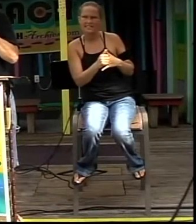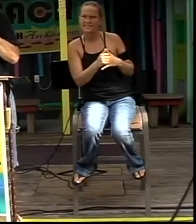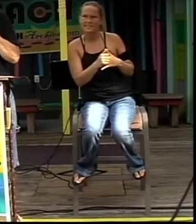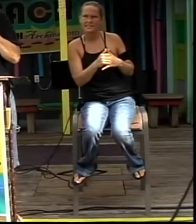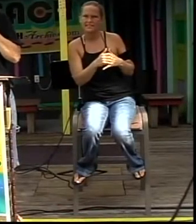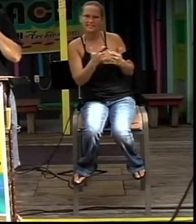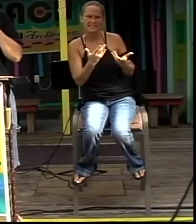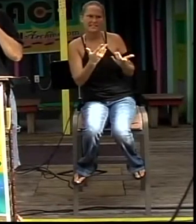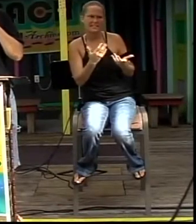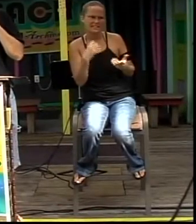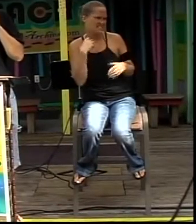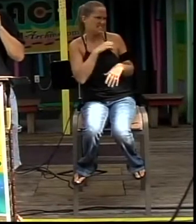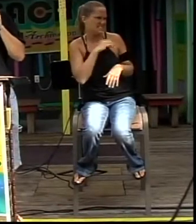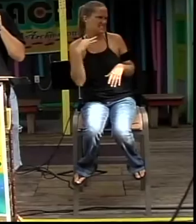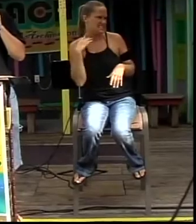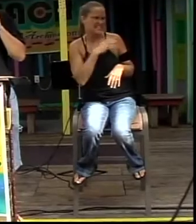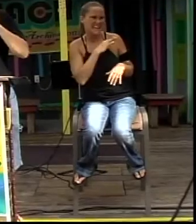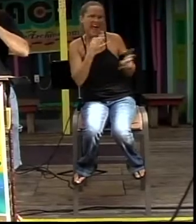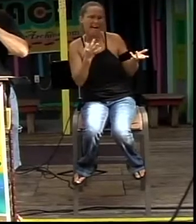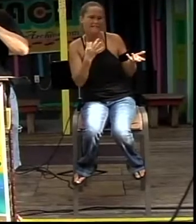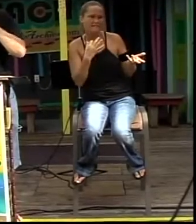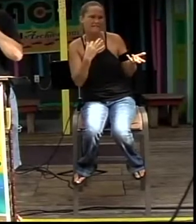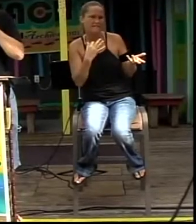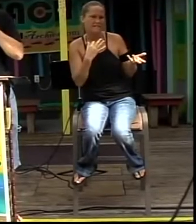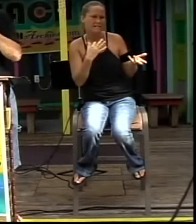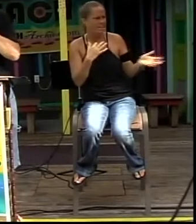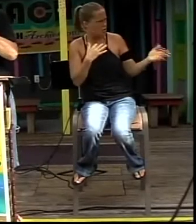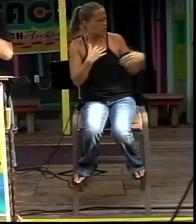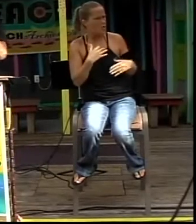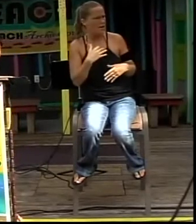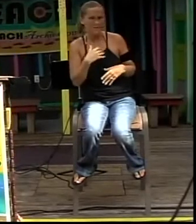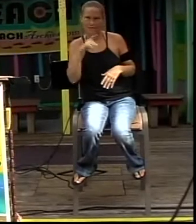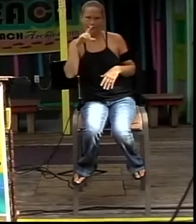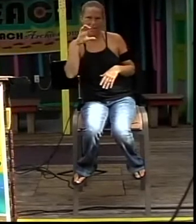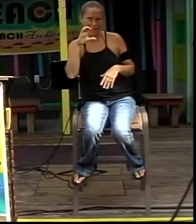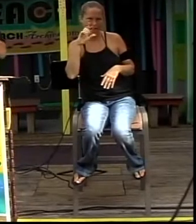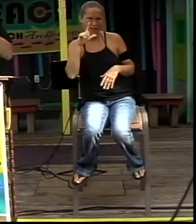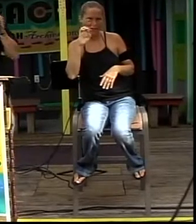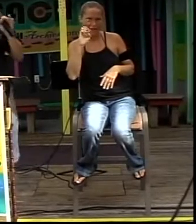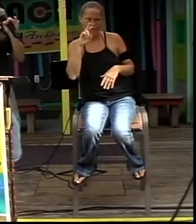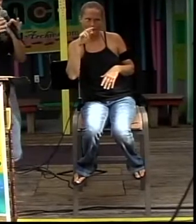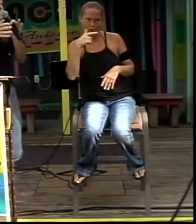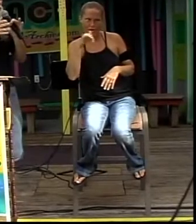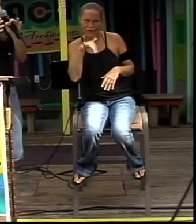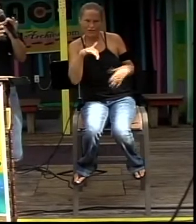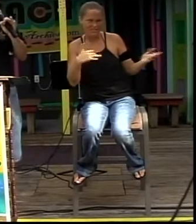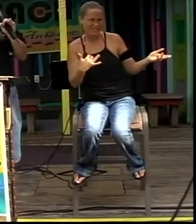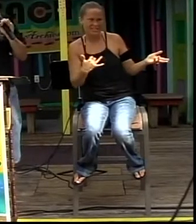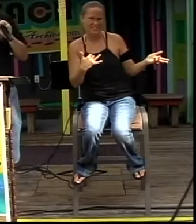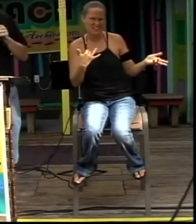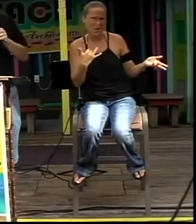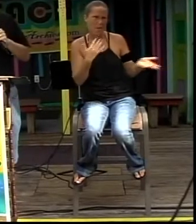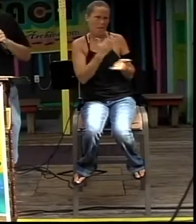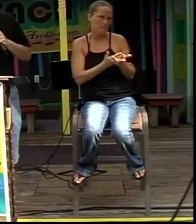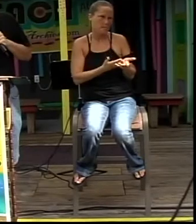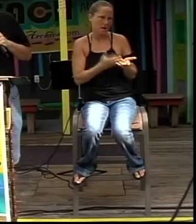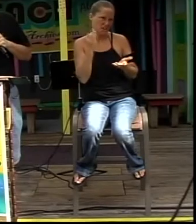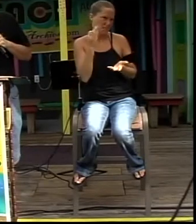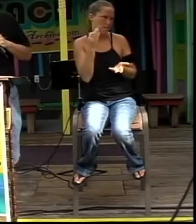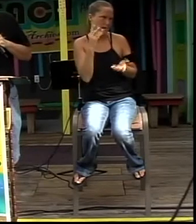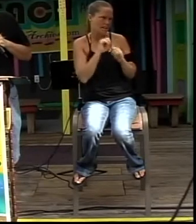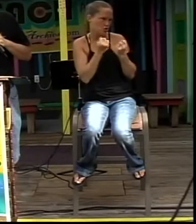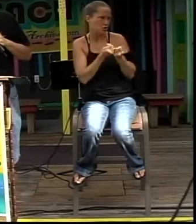yeah. Okay, well, we'd like you to come on as clergy. Well, I've never done a clergy leadership on a team